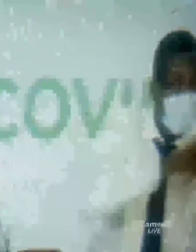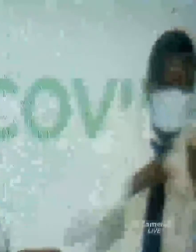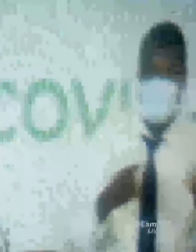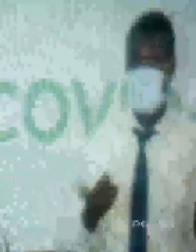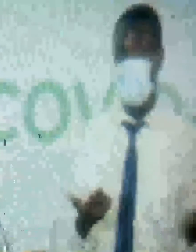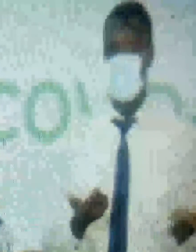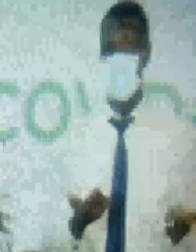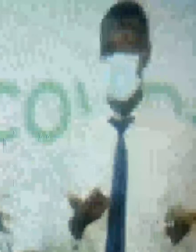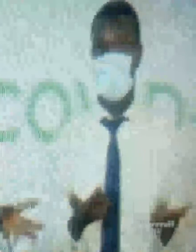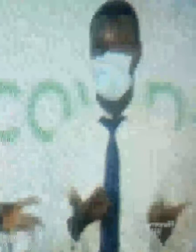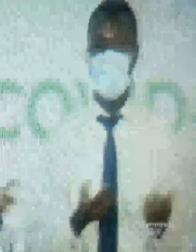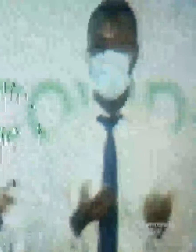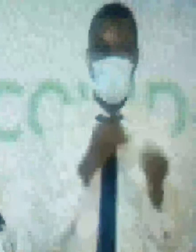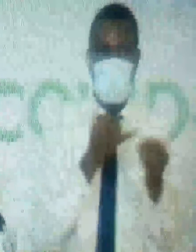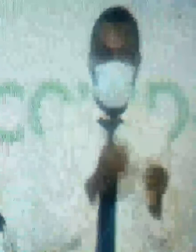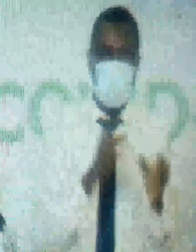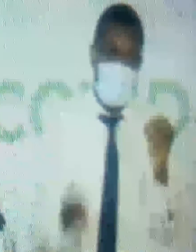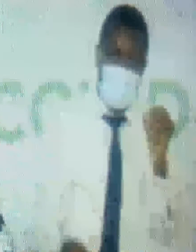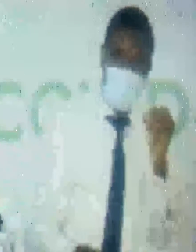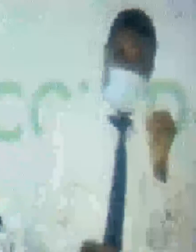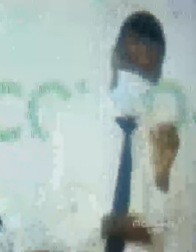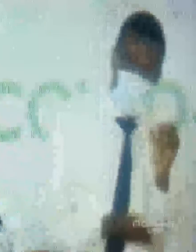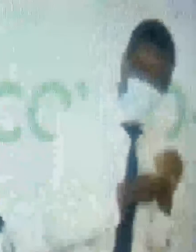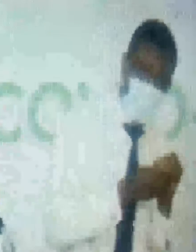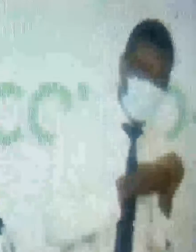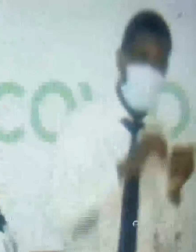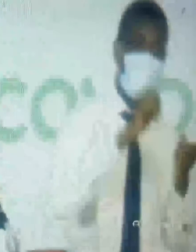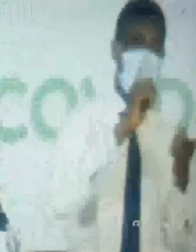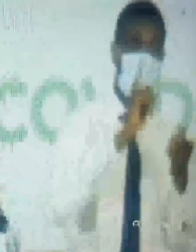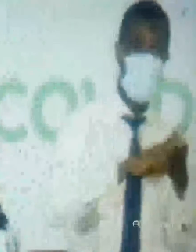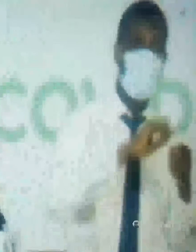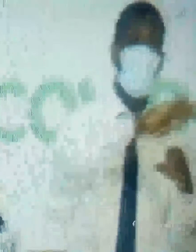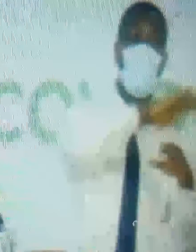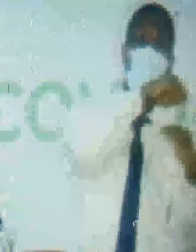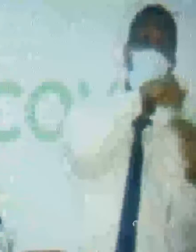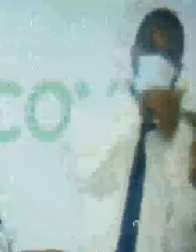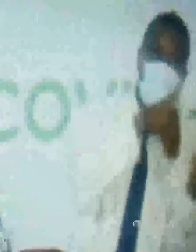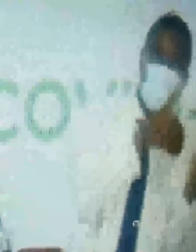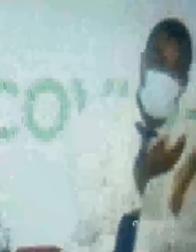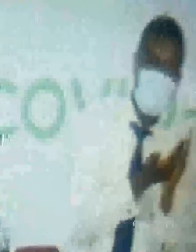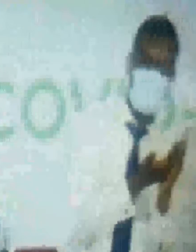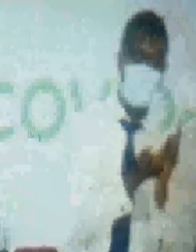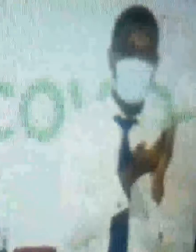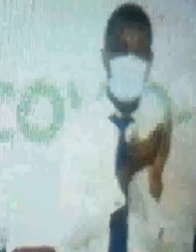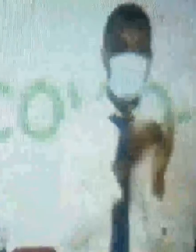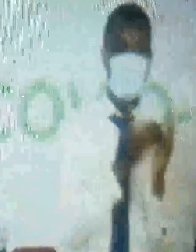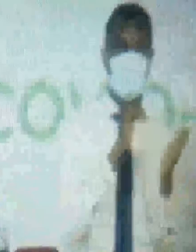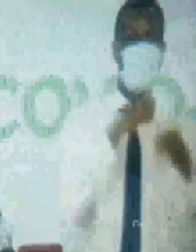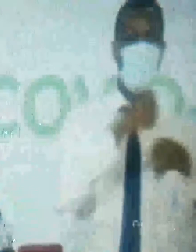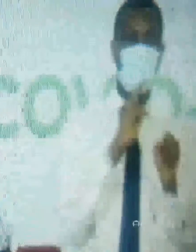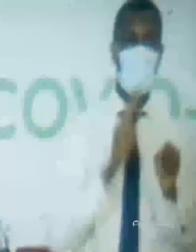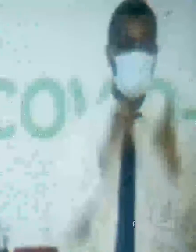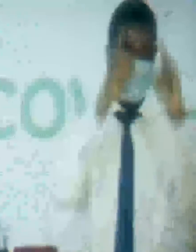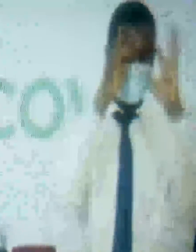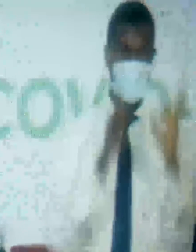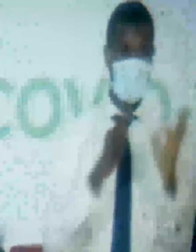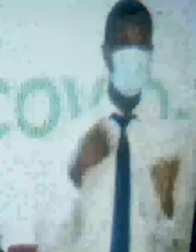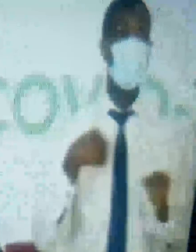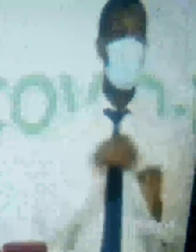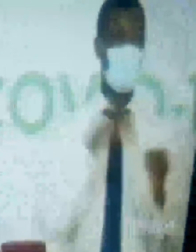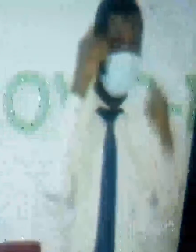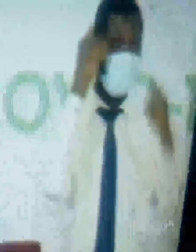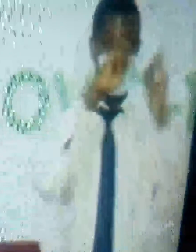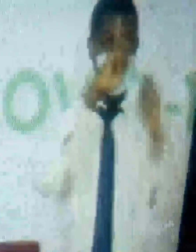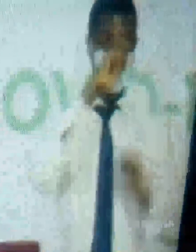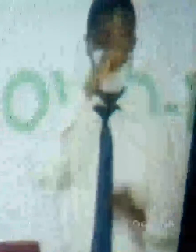So in addition to the science that informed the decision, we also had to think smart like